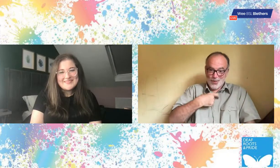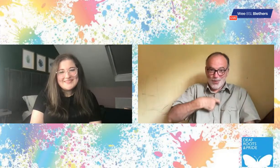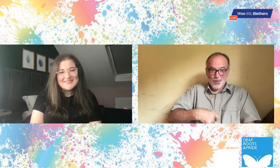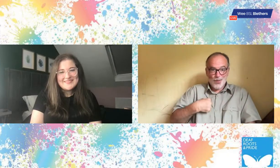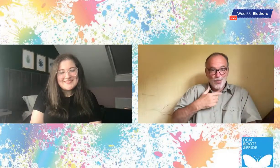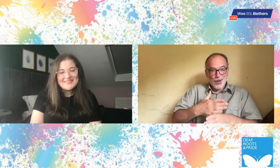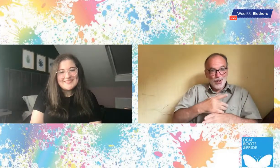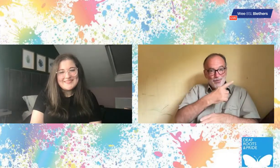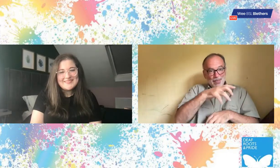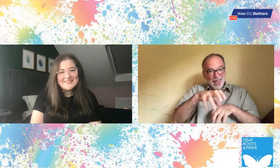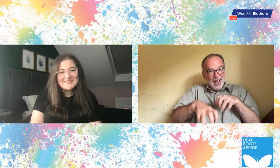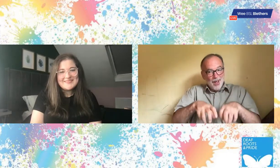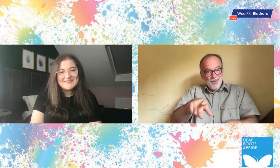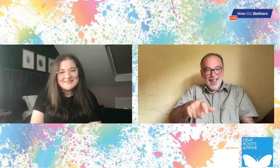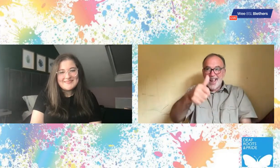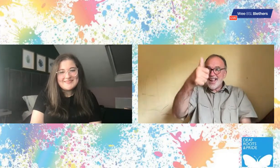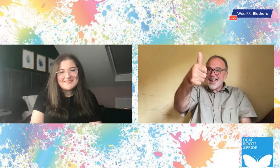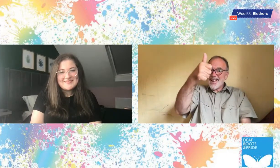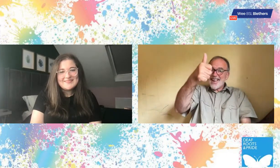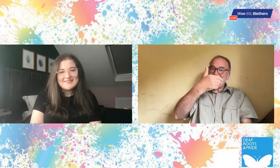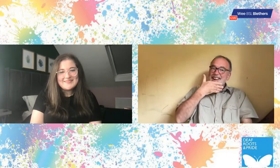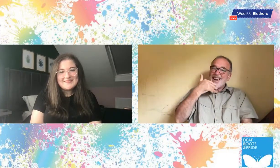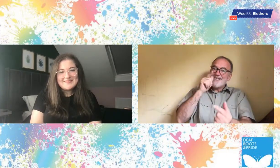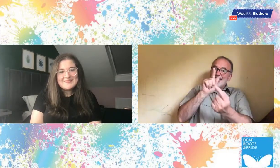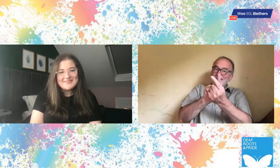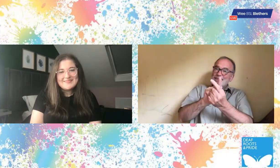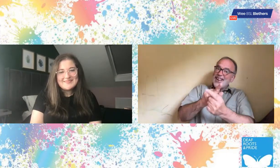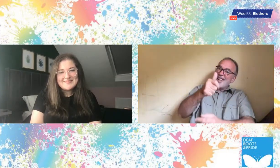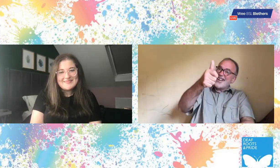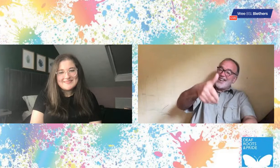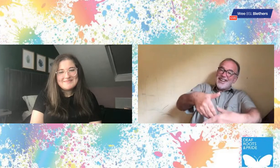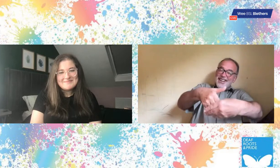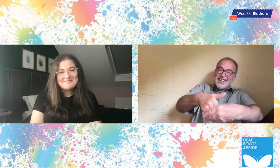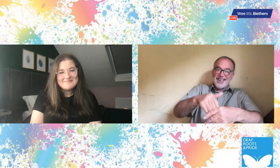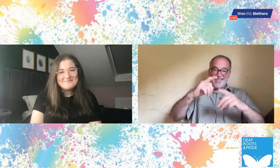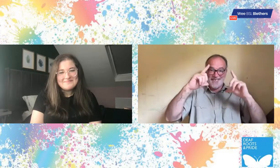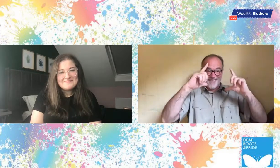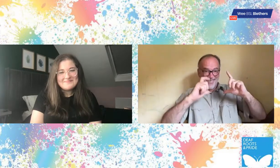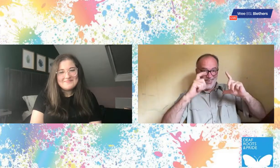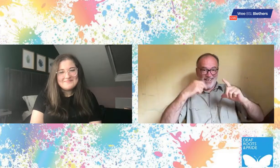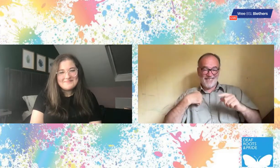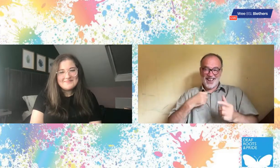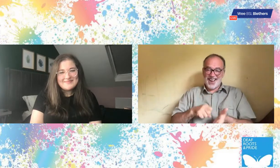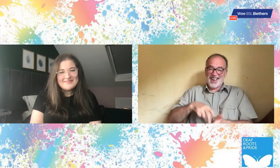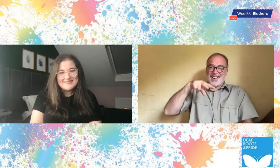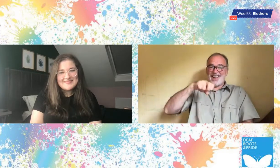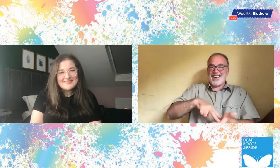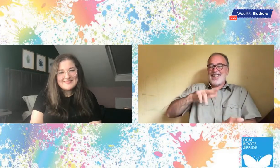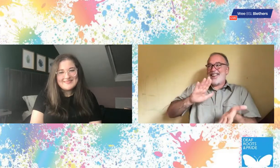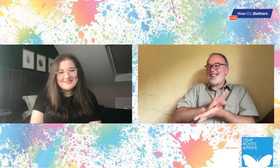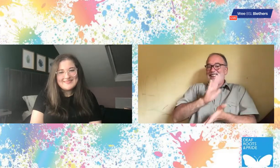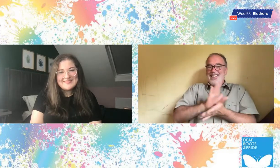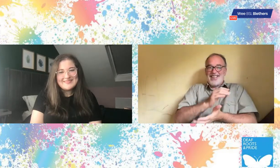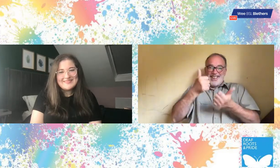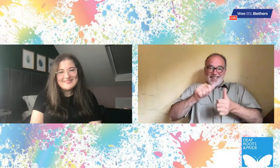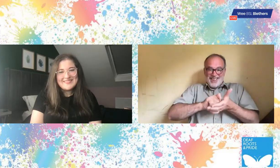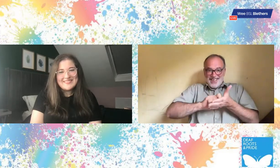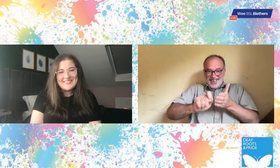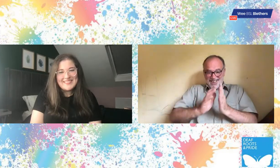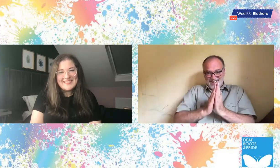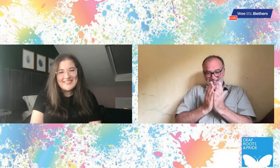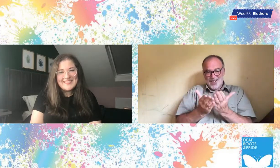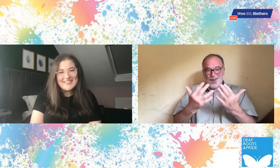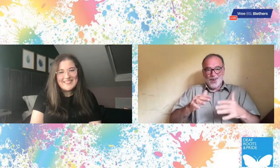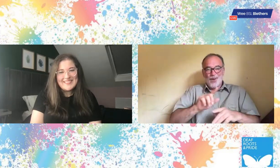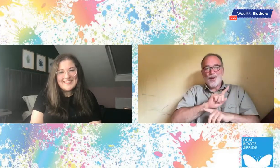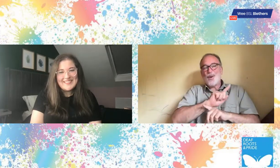him I explained who I was. I said I work with animals, and he said, "Oh, that's great, lovely to meet you." Shook my hand. We had our photograph taken.